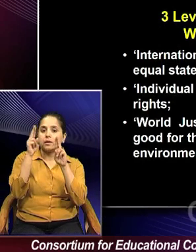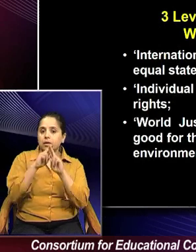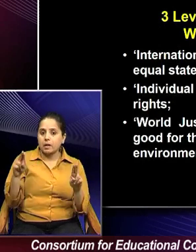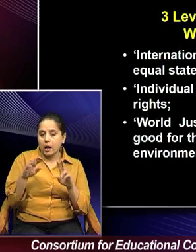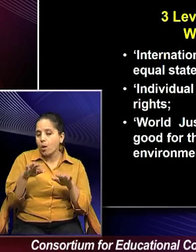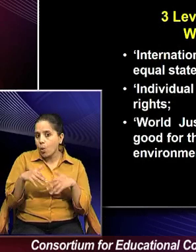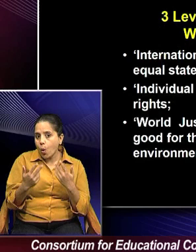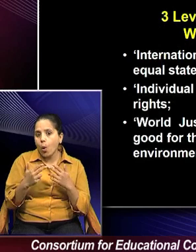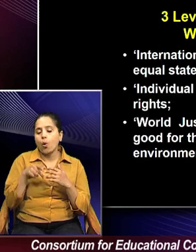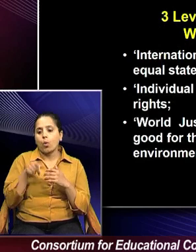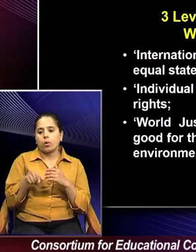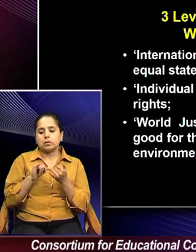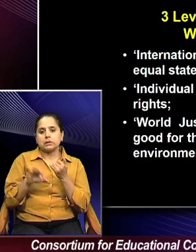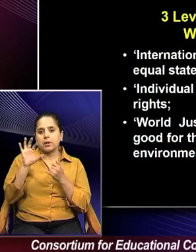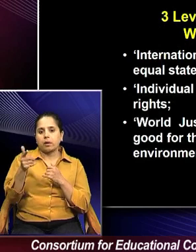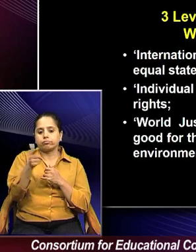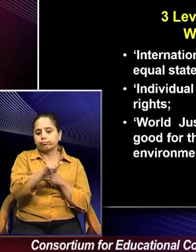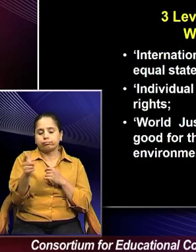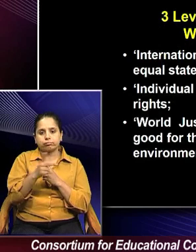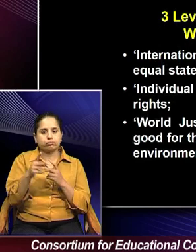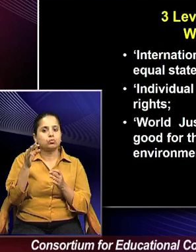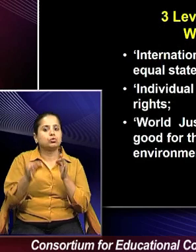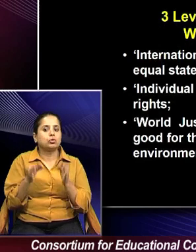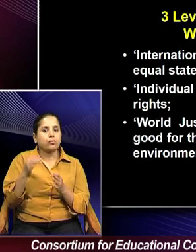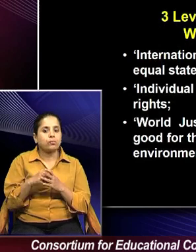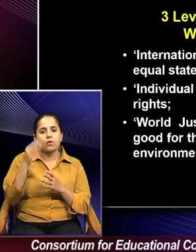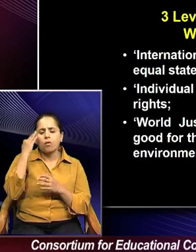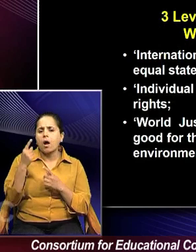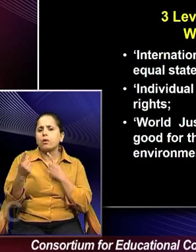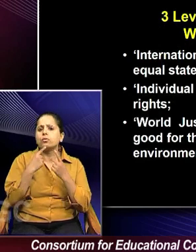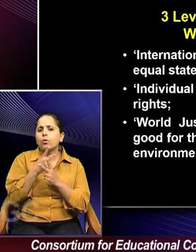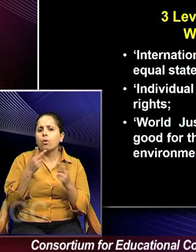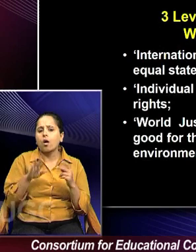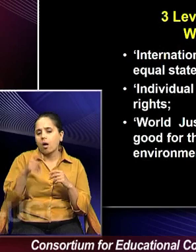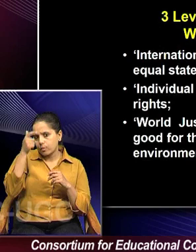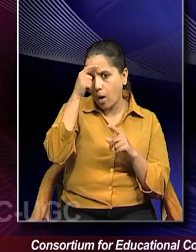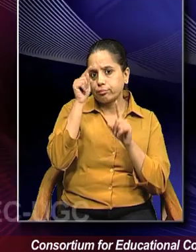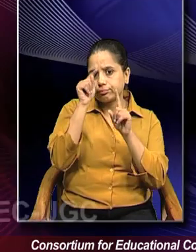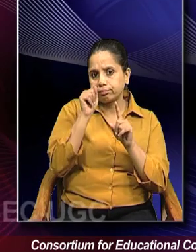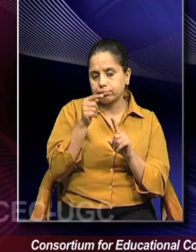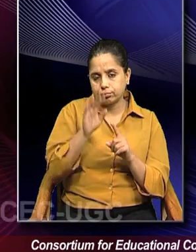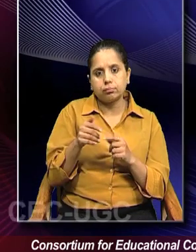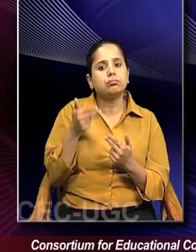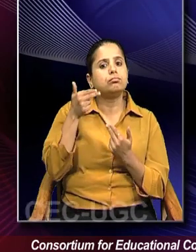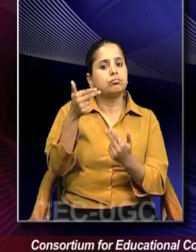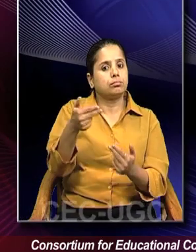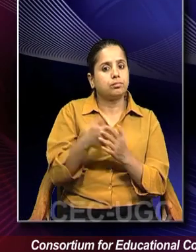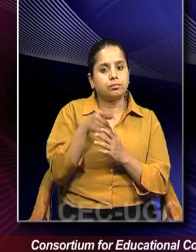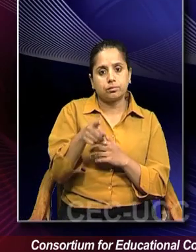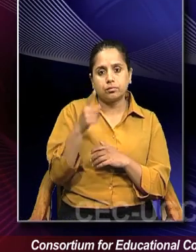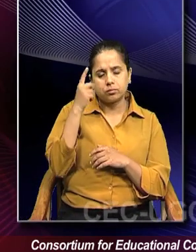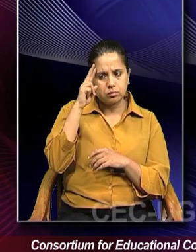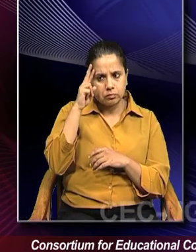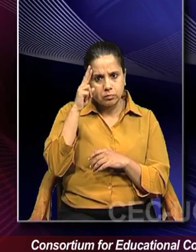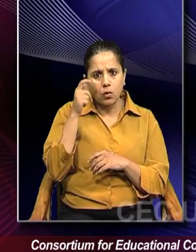or interstate justice, because it talks about issues which concern the